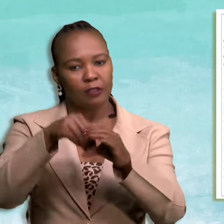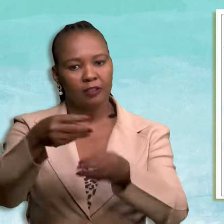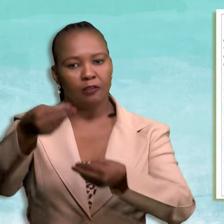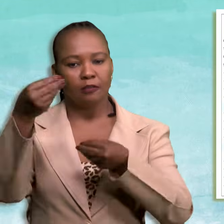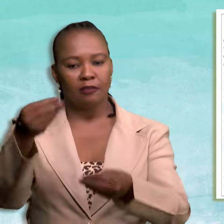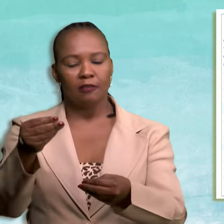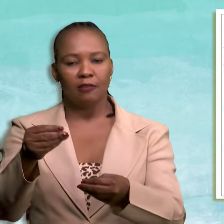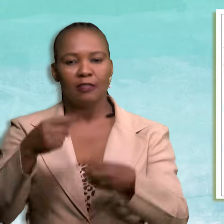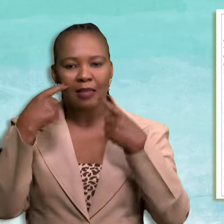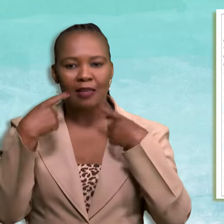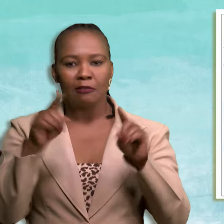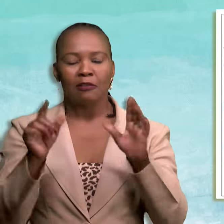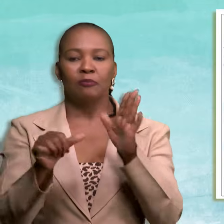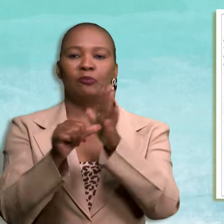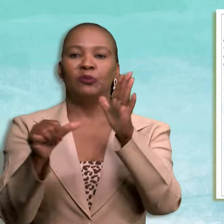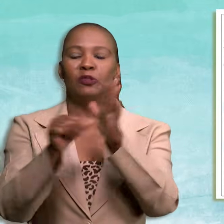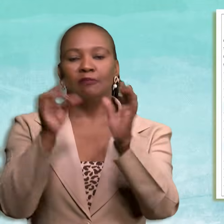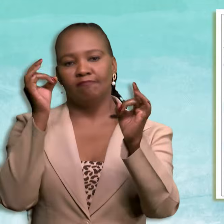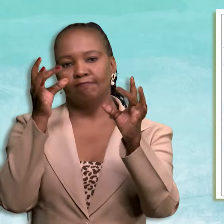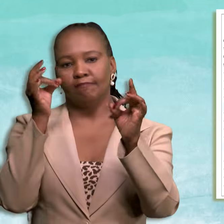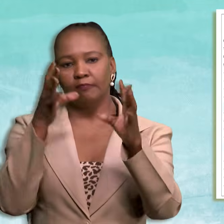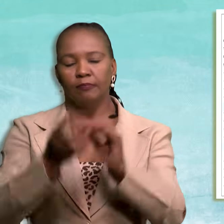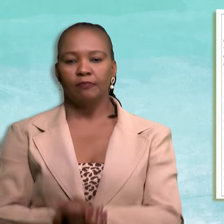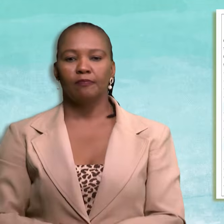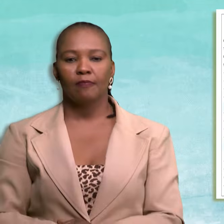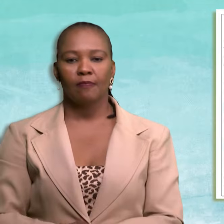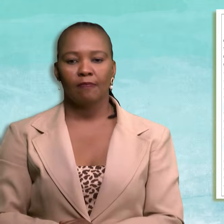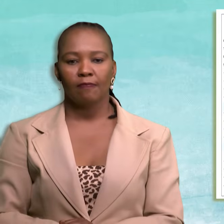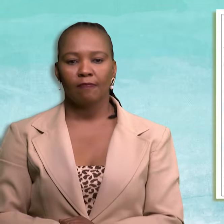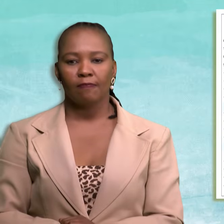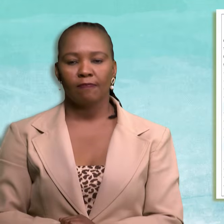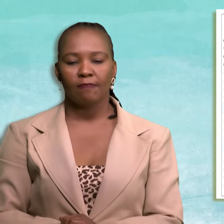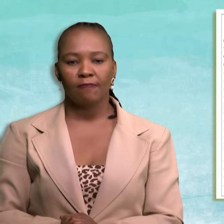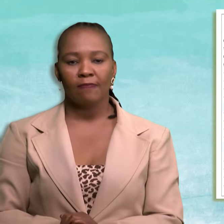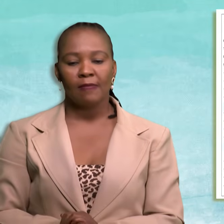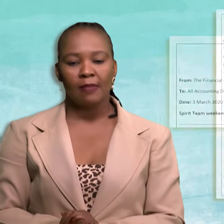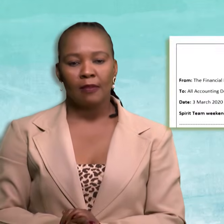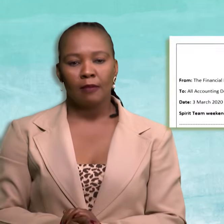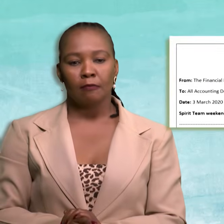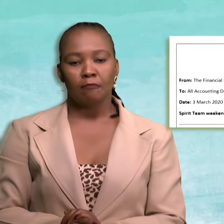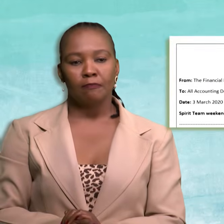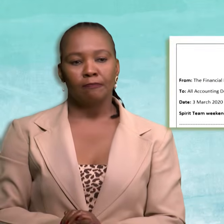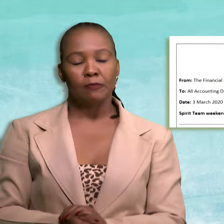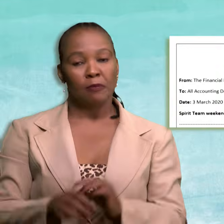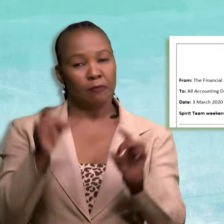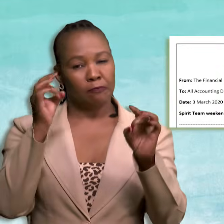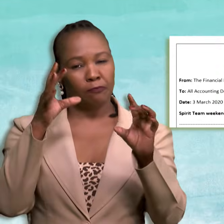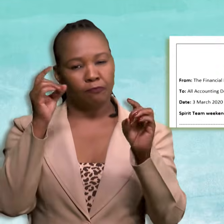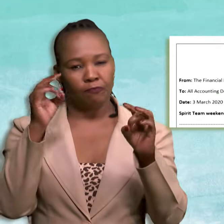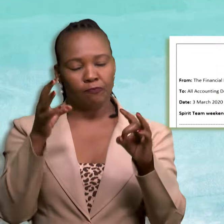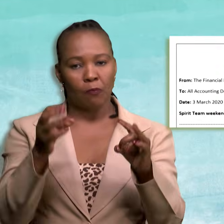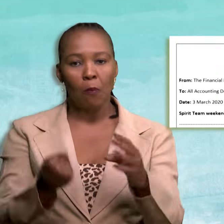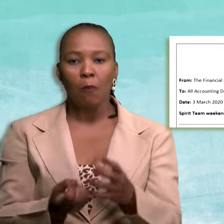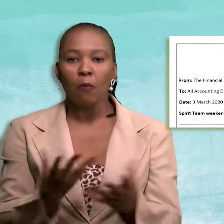announce important information. The following information should appear in the header in